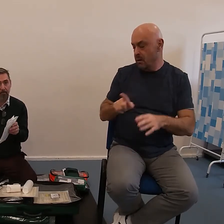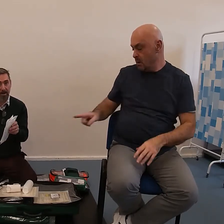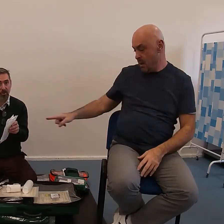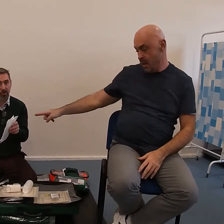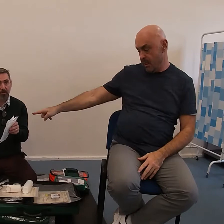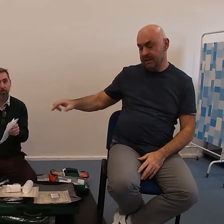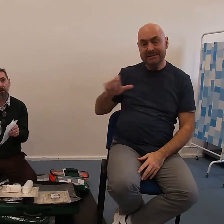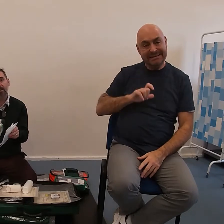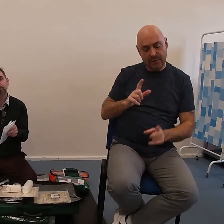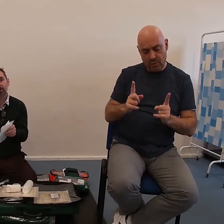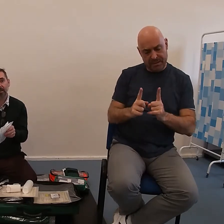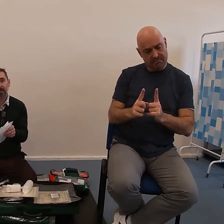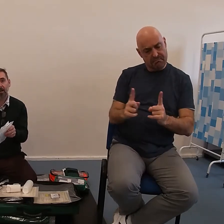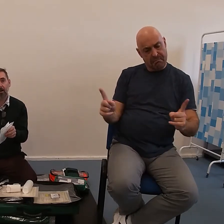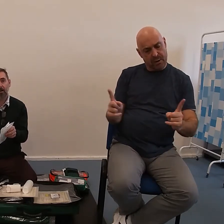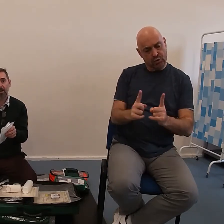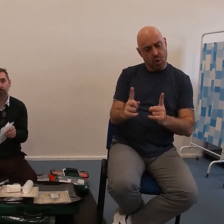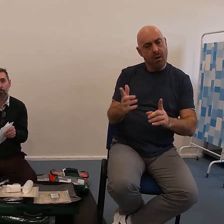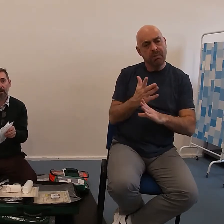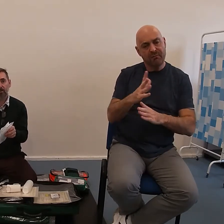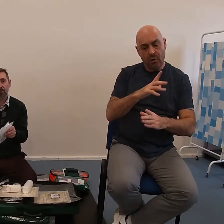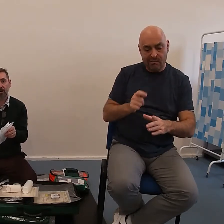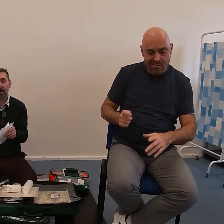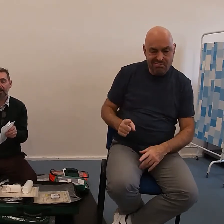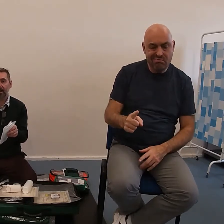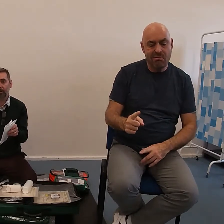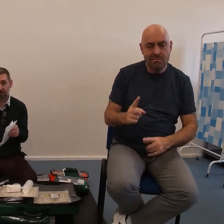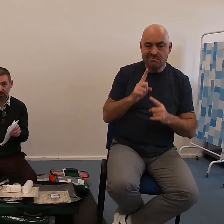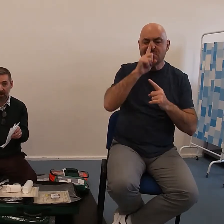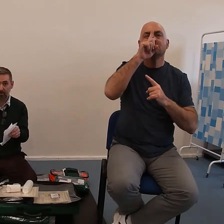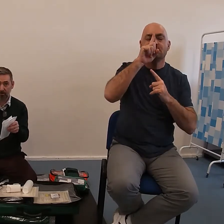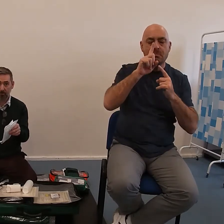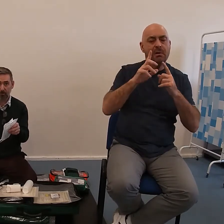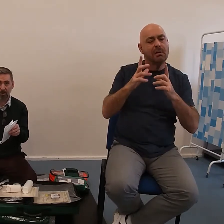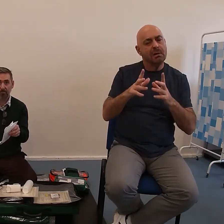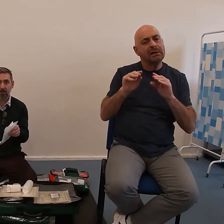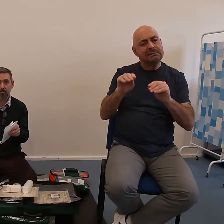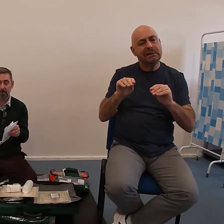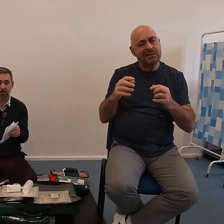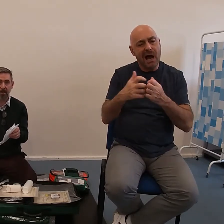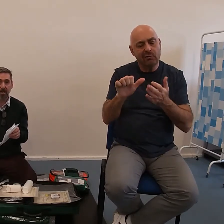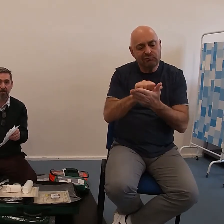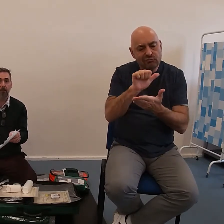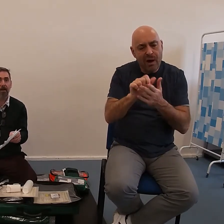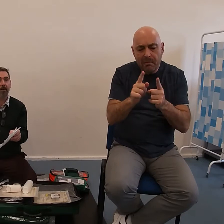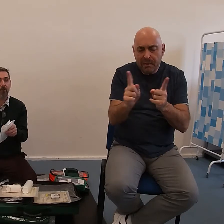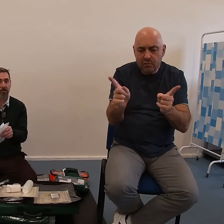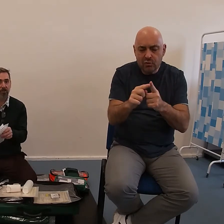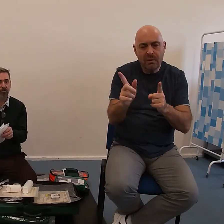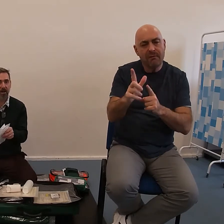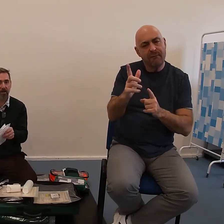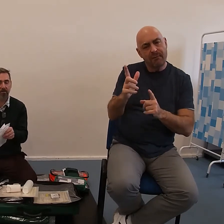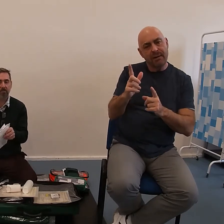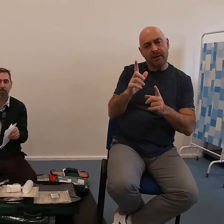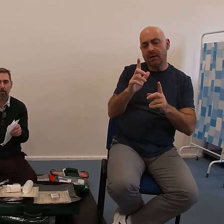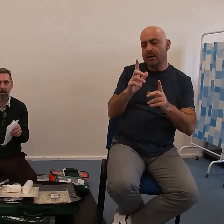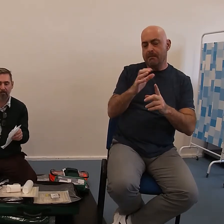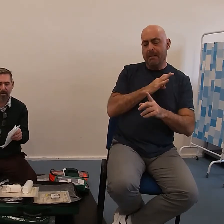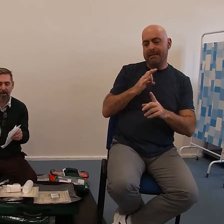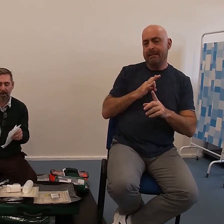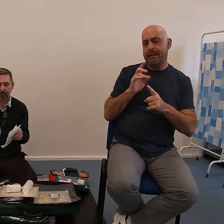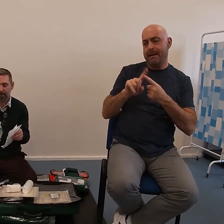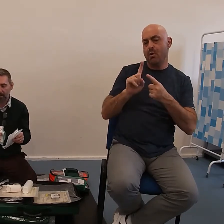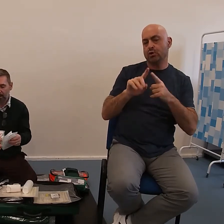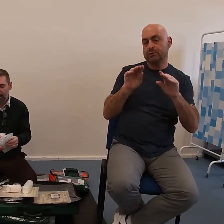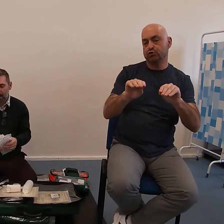be measured prior to putting it in your patient, and again we teach how to do these measurements in medical emergency training, so we won't